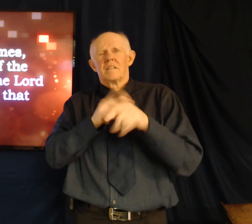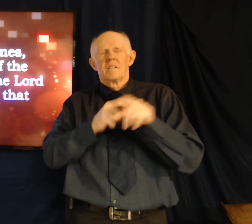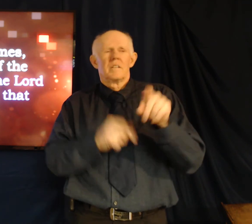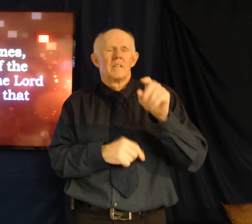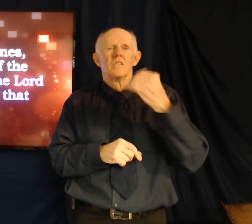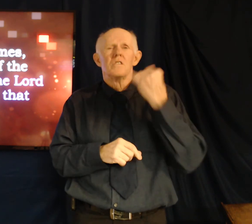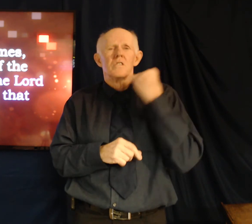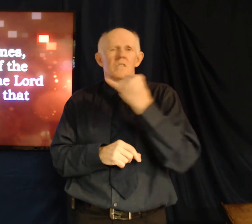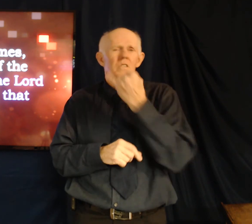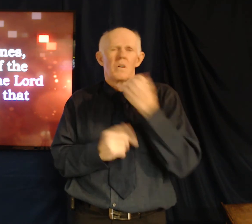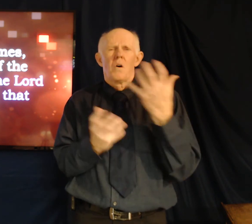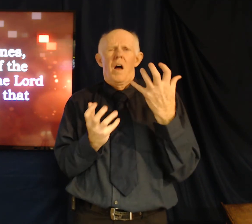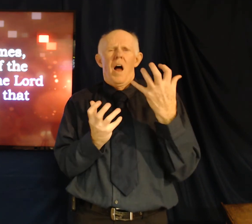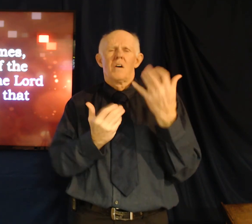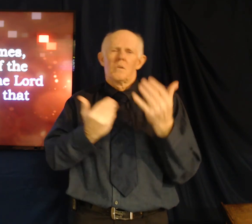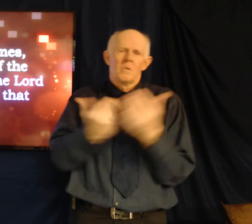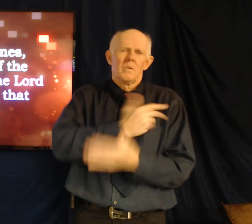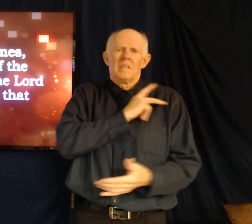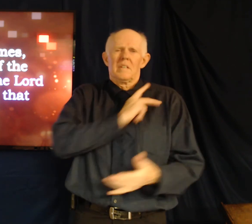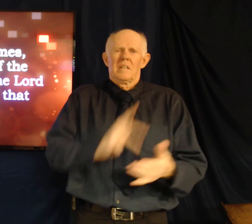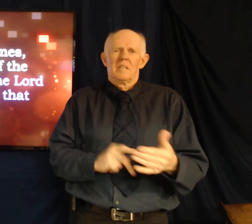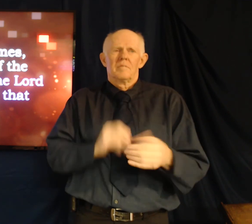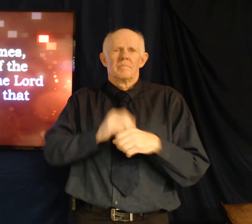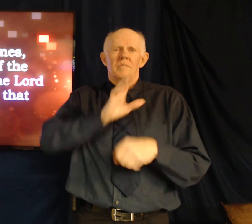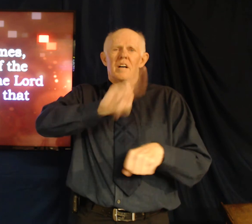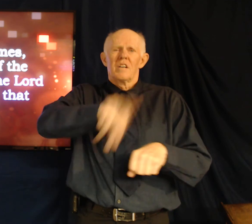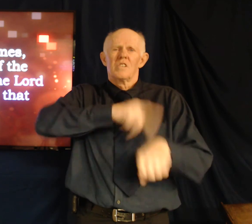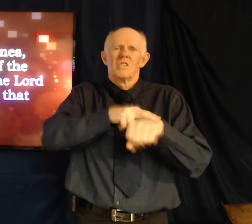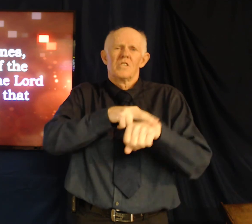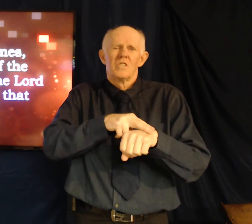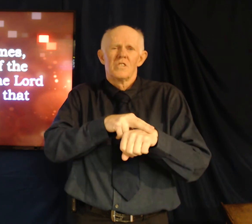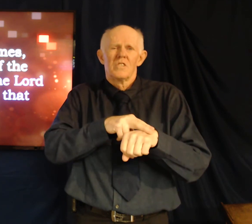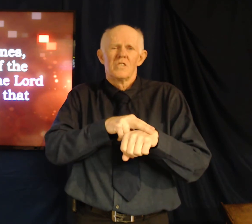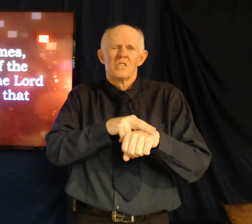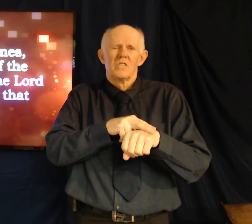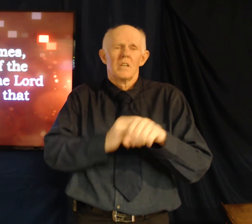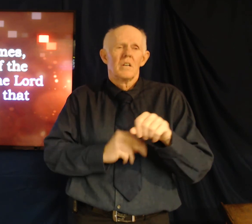At that time. The Israelites wanted a new king. For their nation.